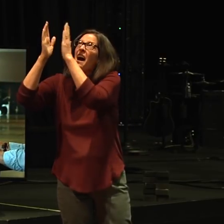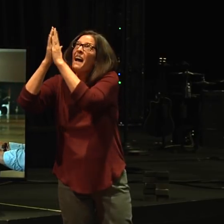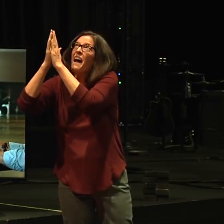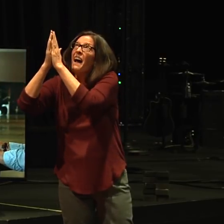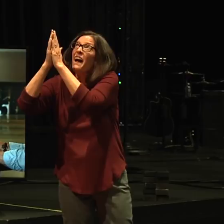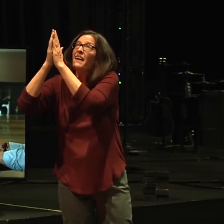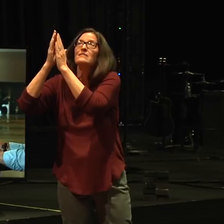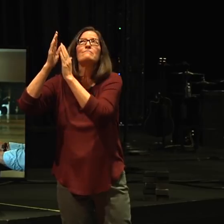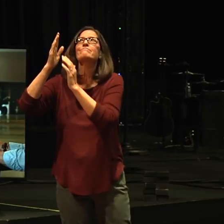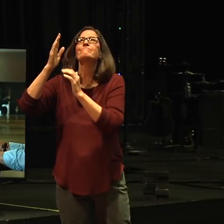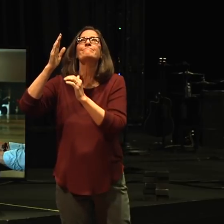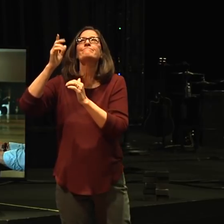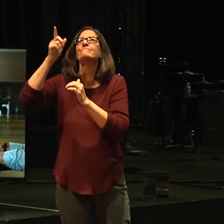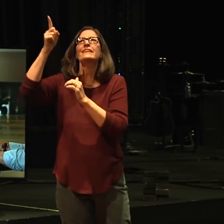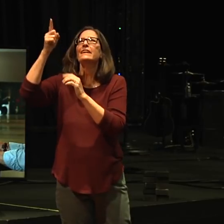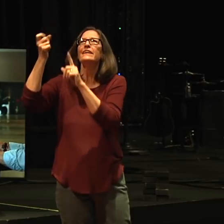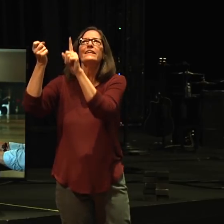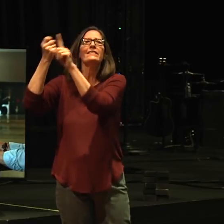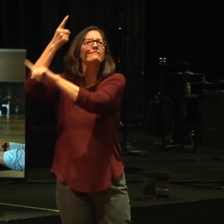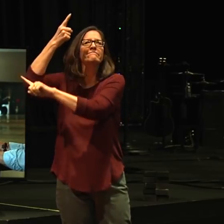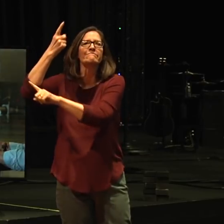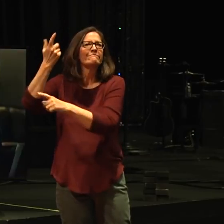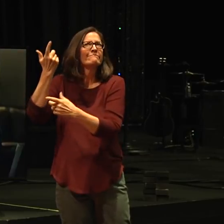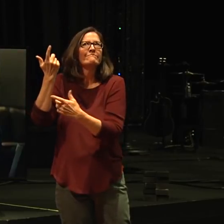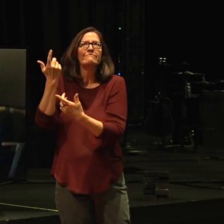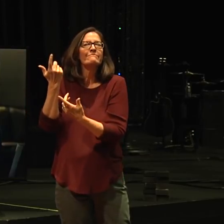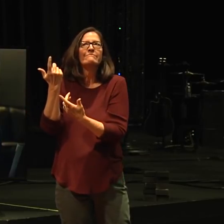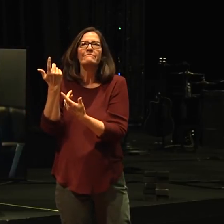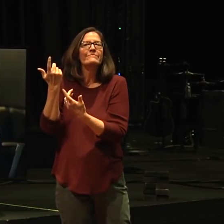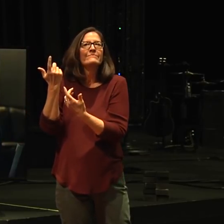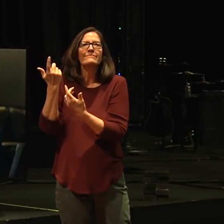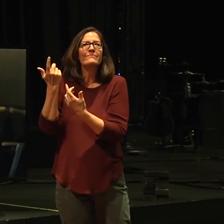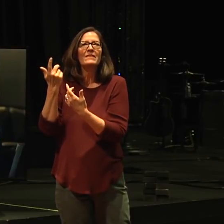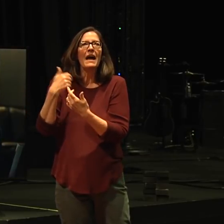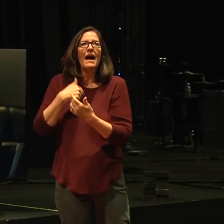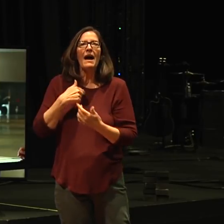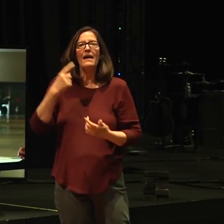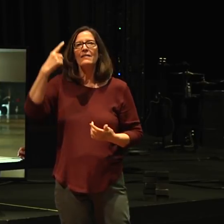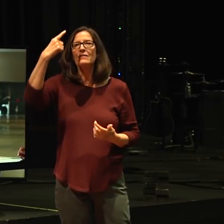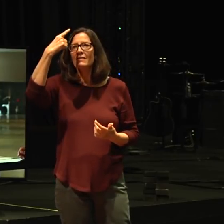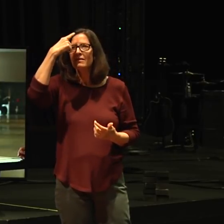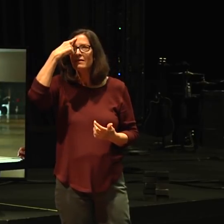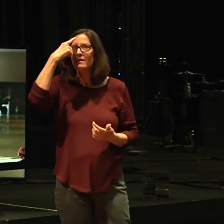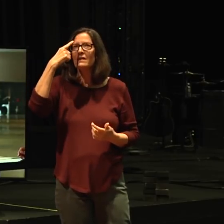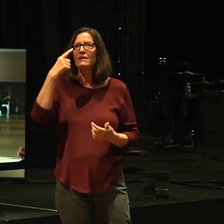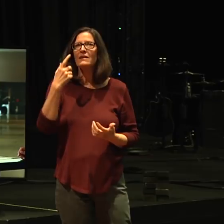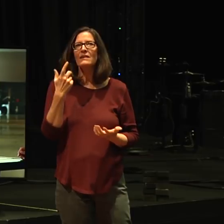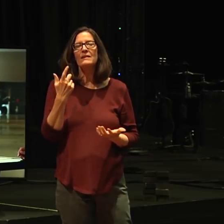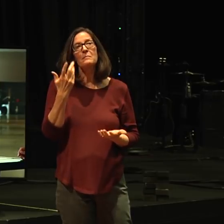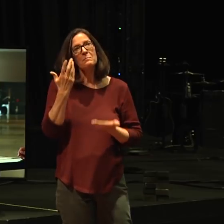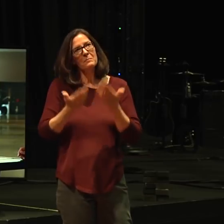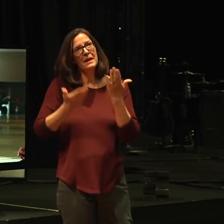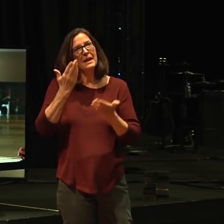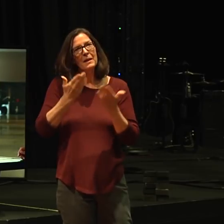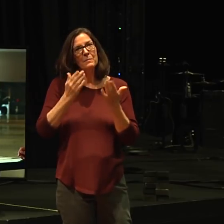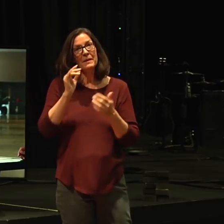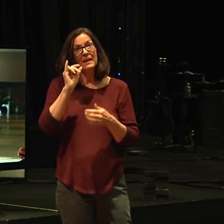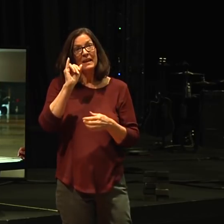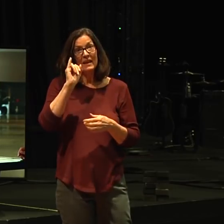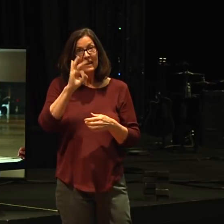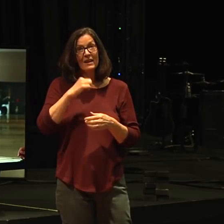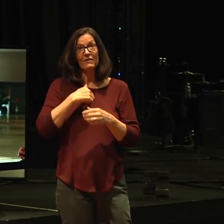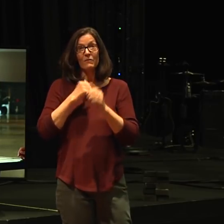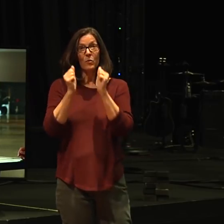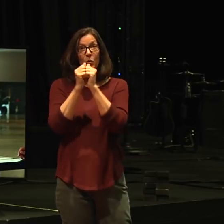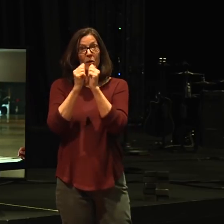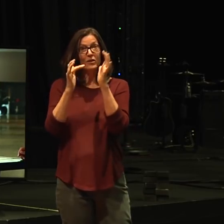things. He's doing something totally different. I think maybe if I was actually